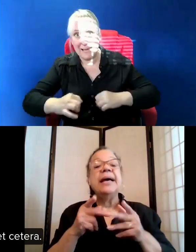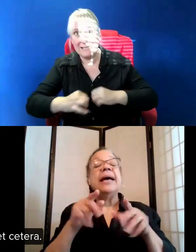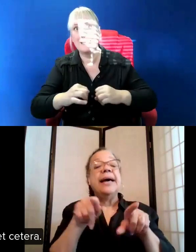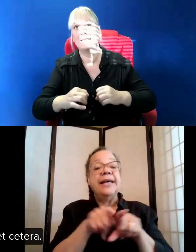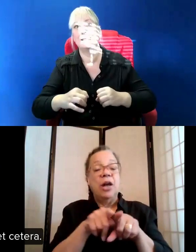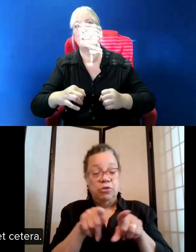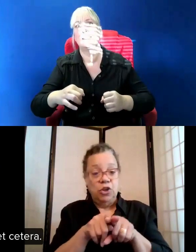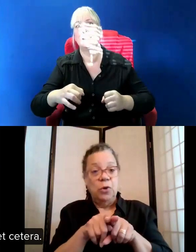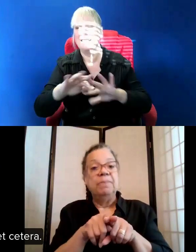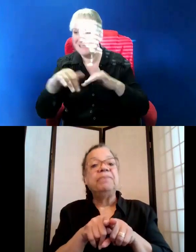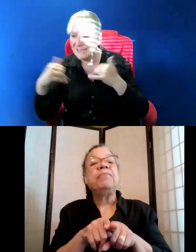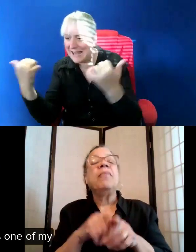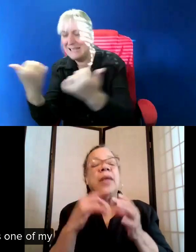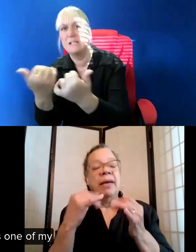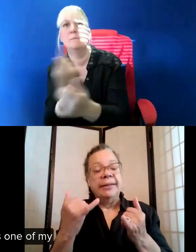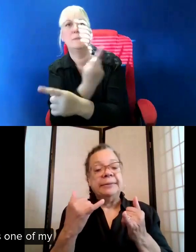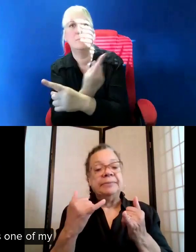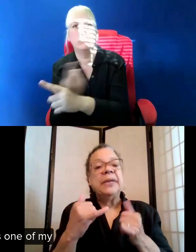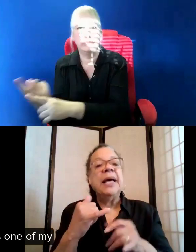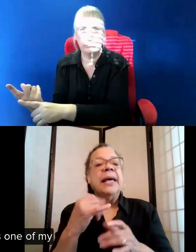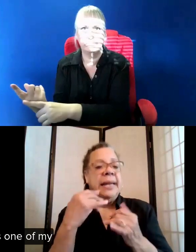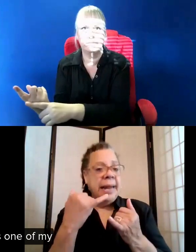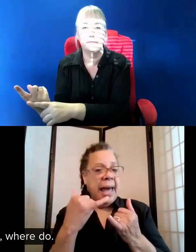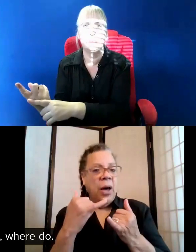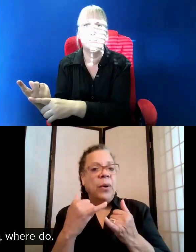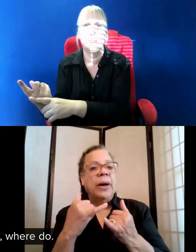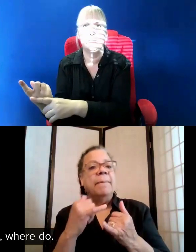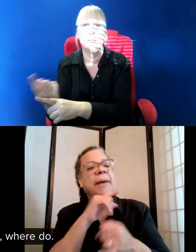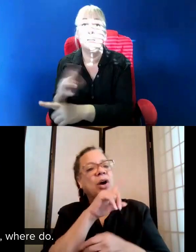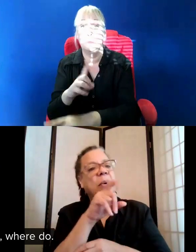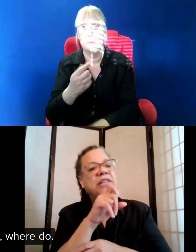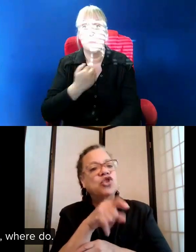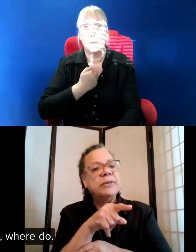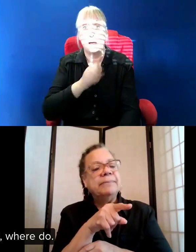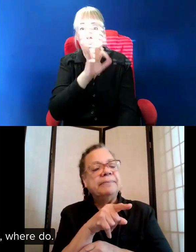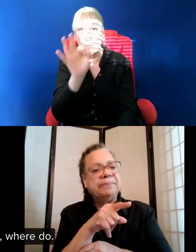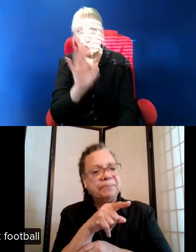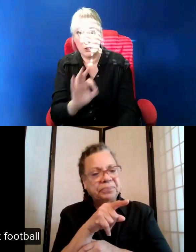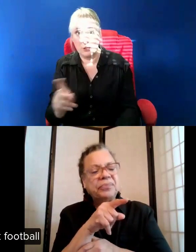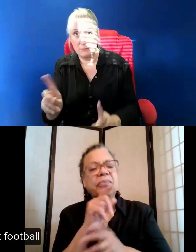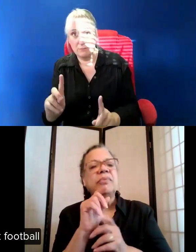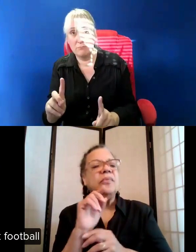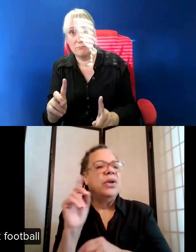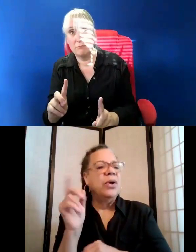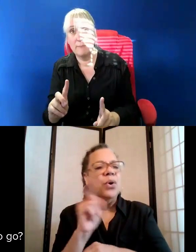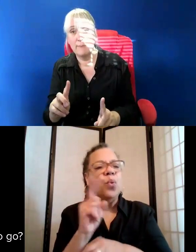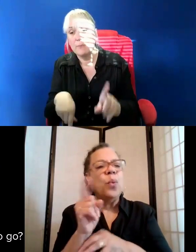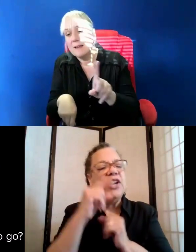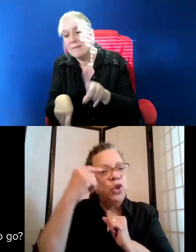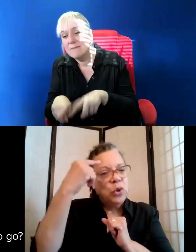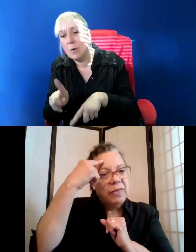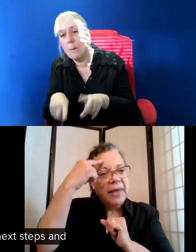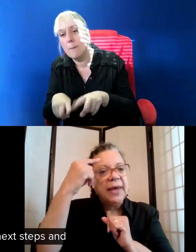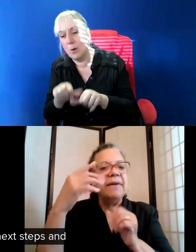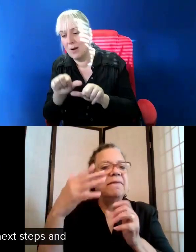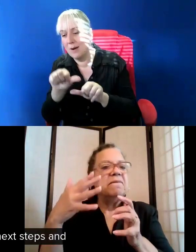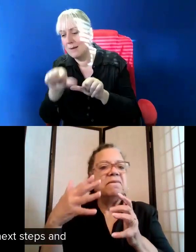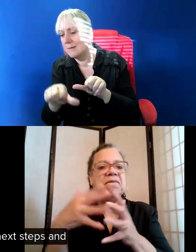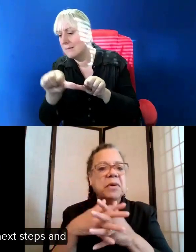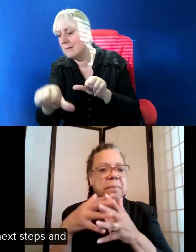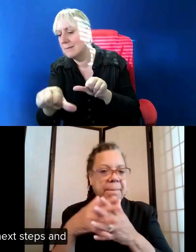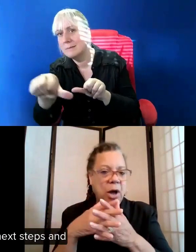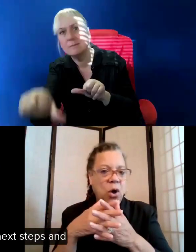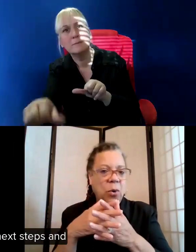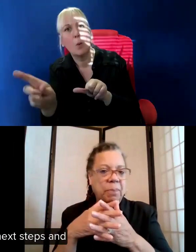League, etc. And I guess one of my questions is, where do you think football has to go? What are